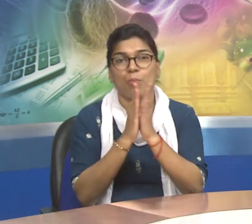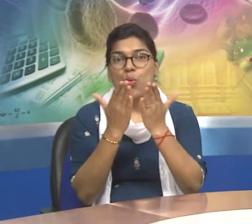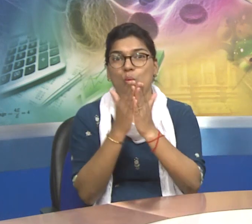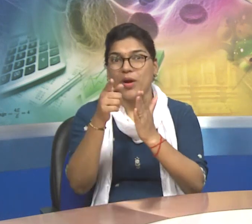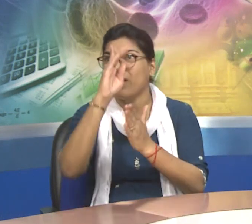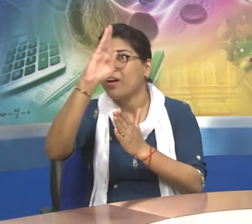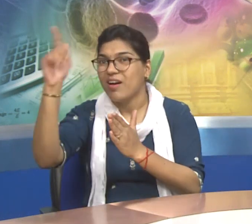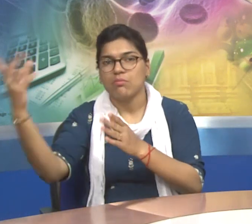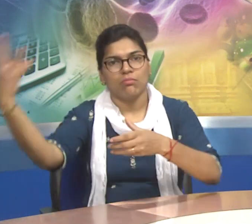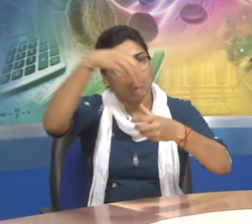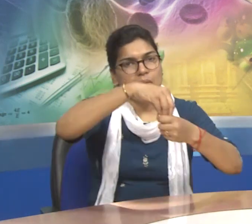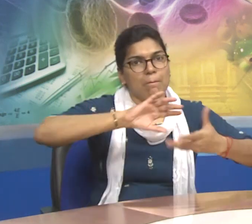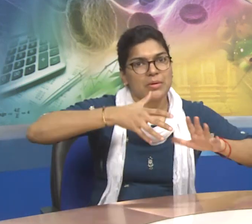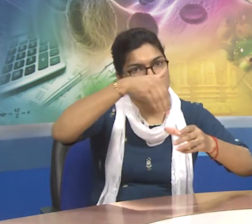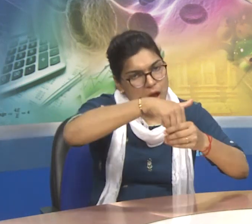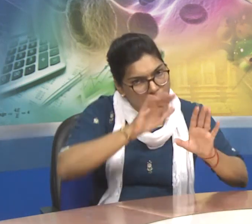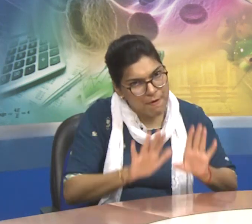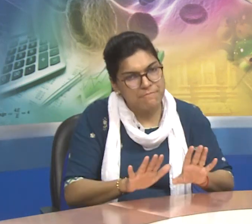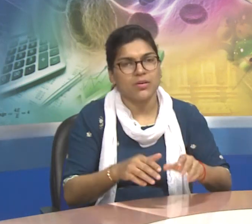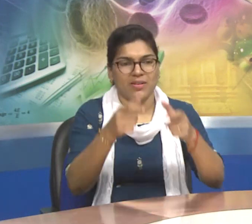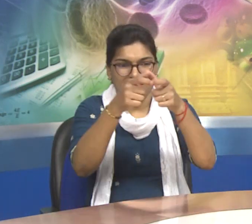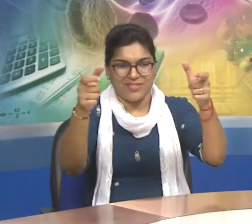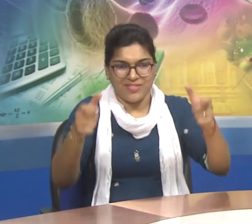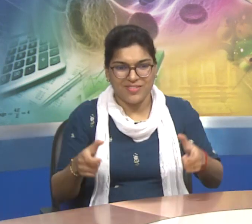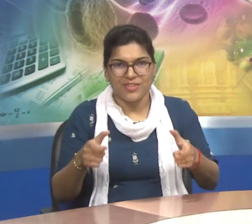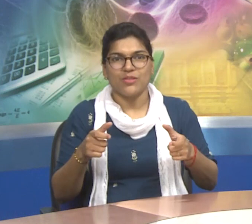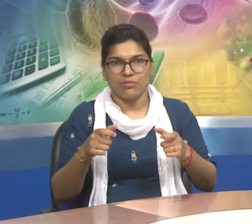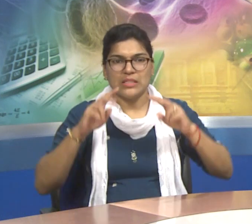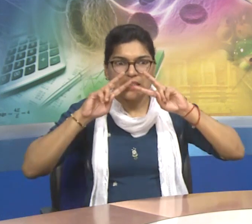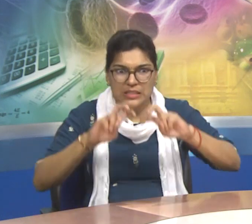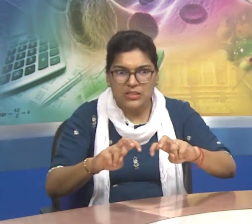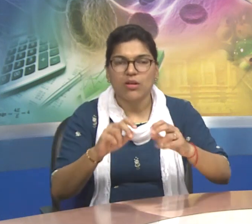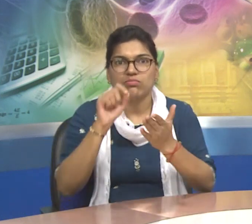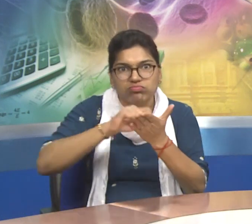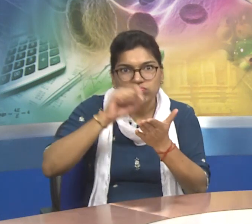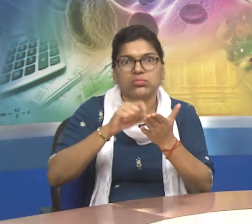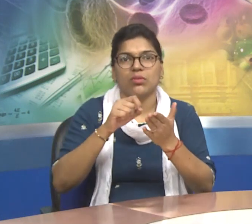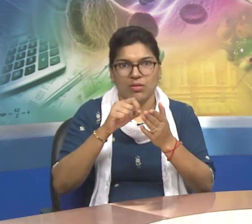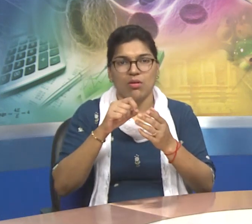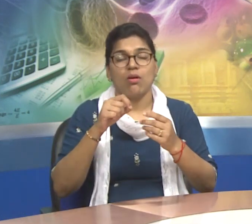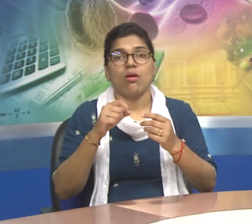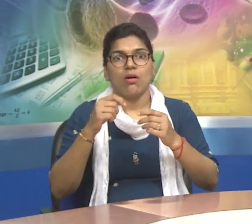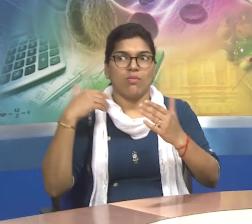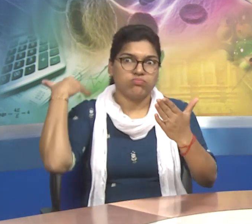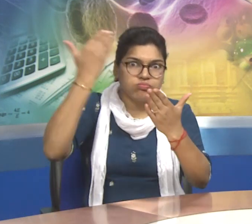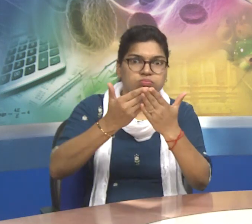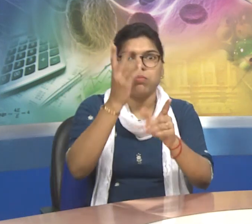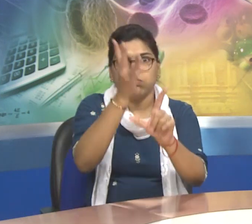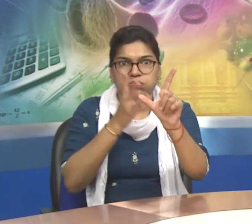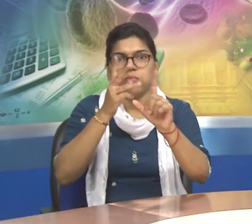The libraries subscribe to e-resources and provide access to these resources via